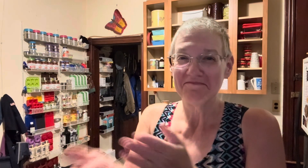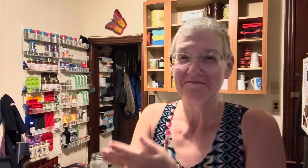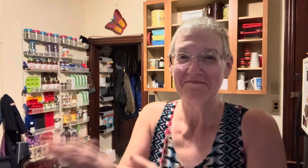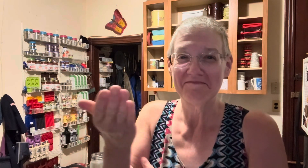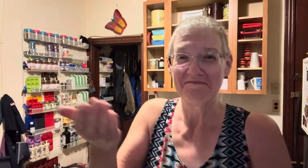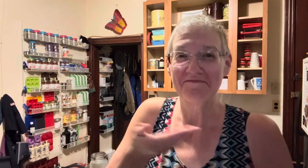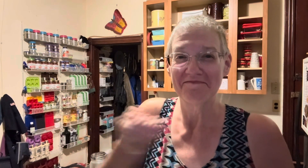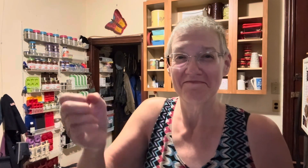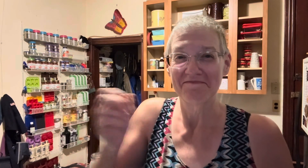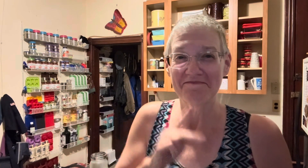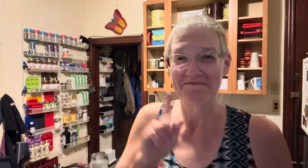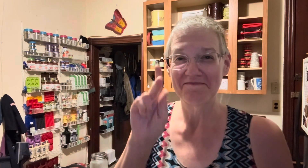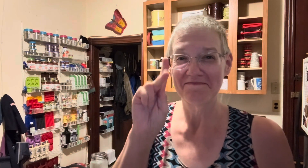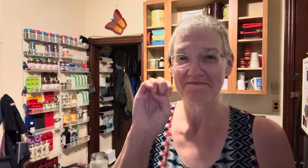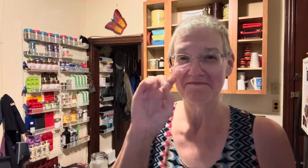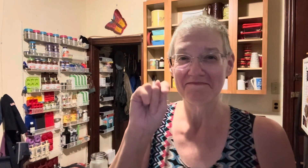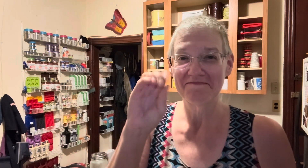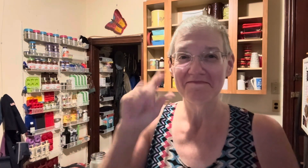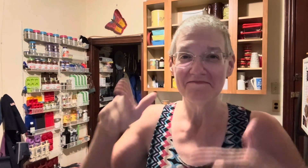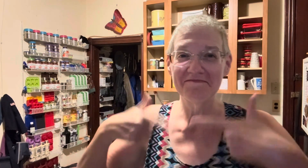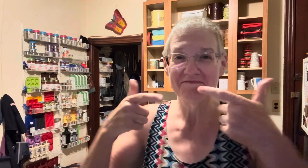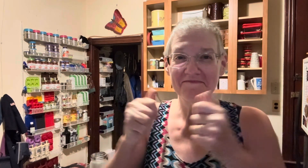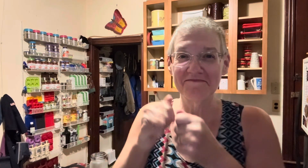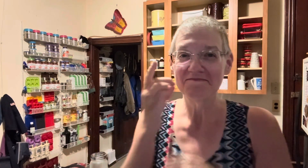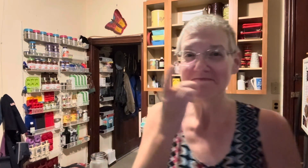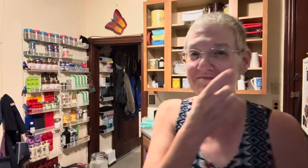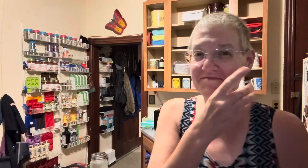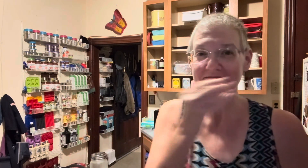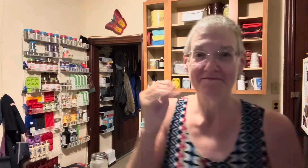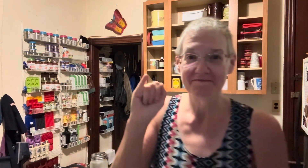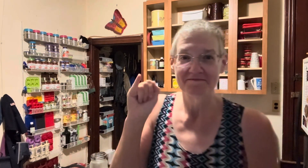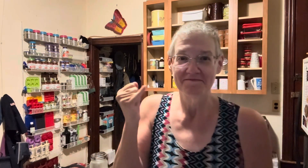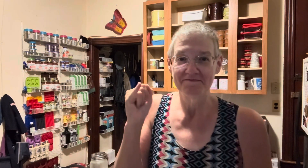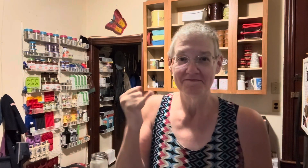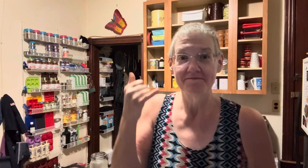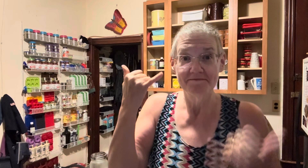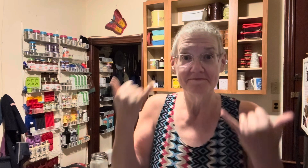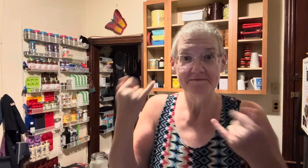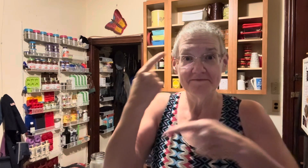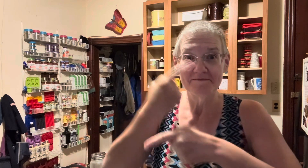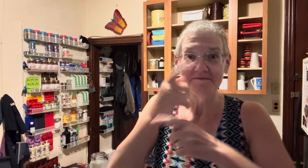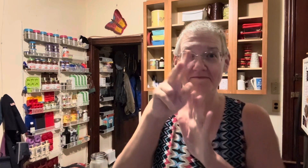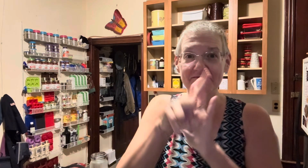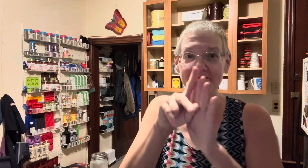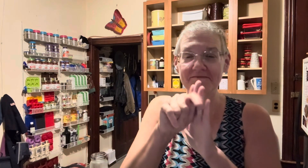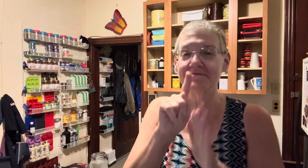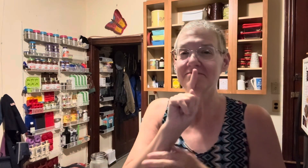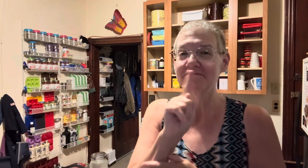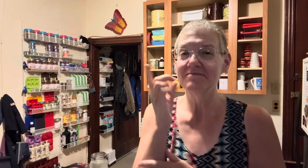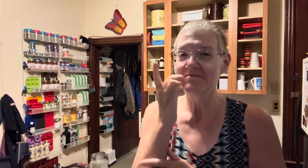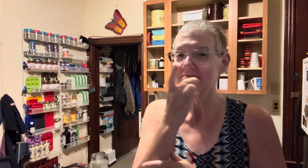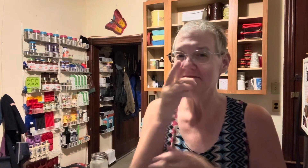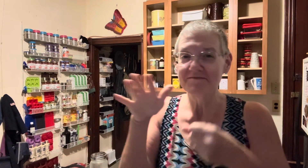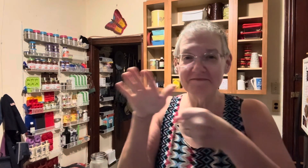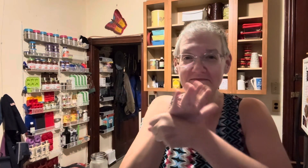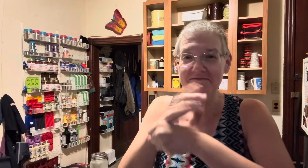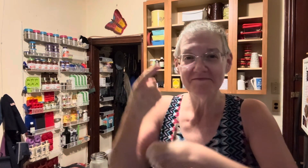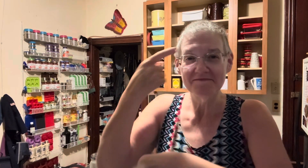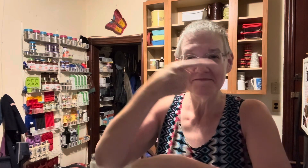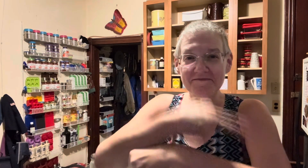Good morning and welcome back to Keto Living with Dale and Judith. Today's video is Dale's